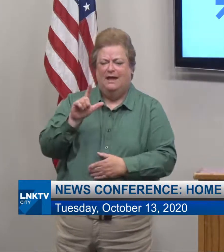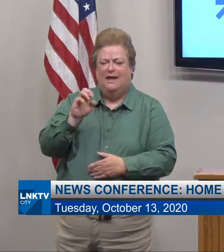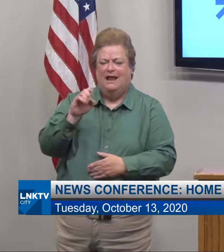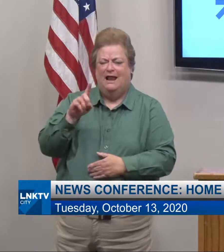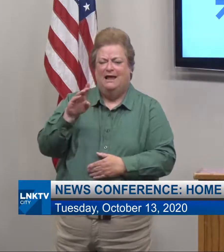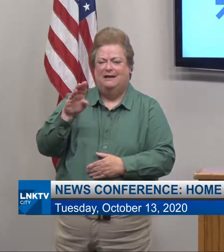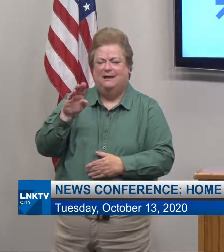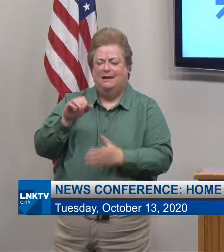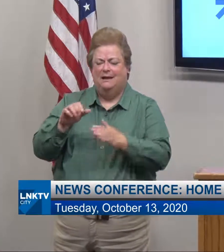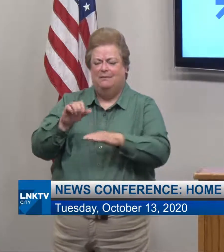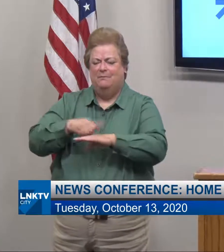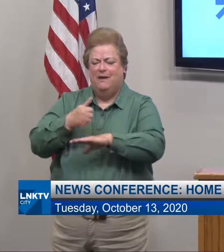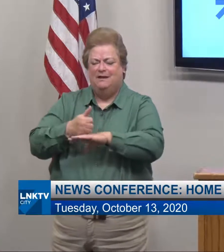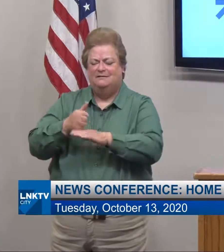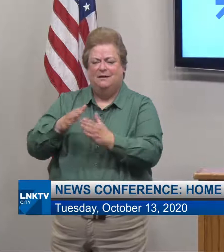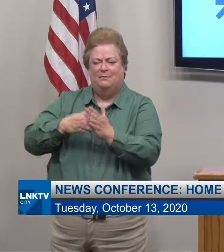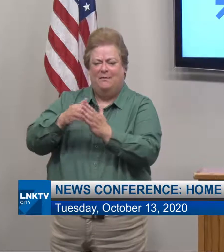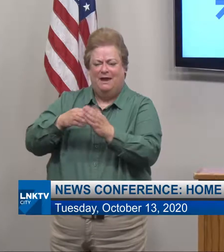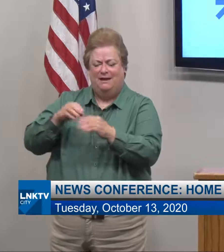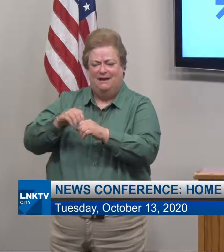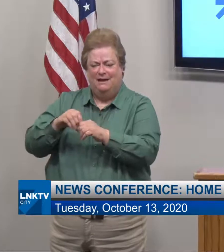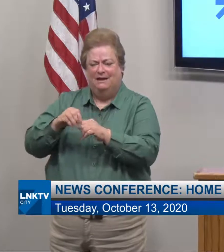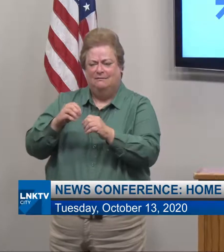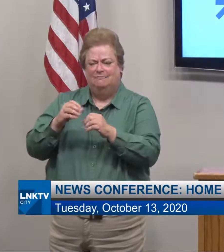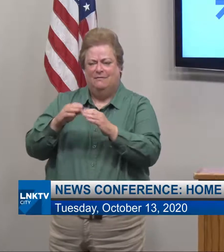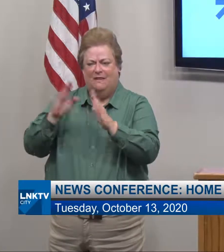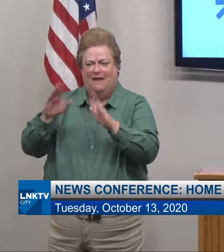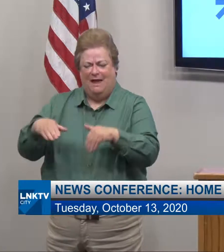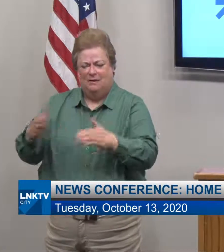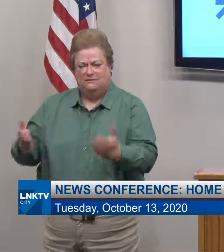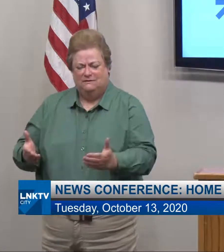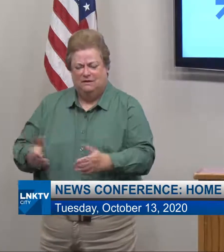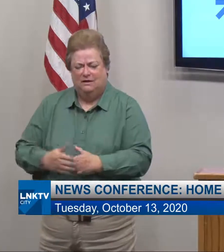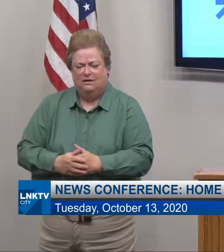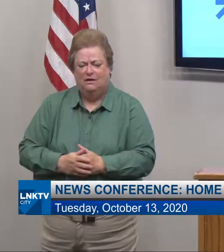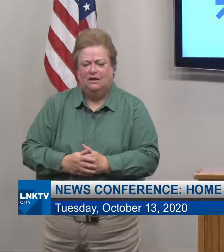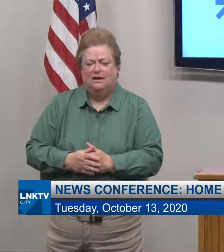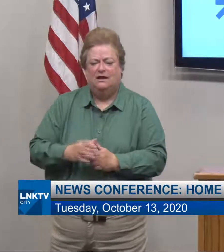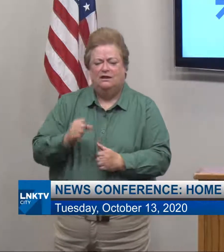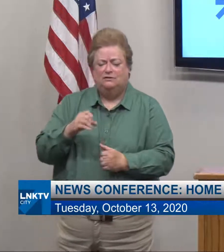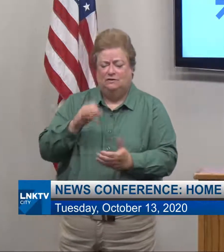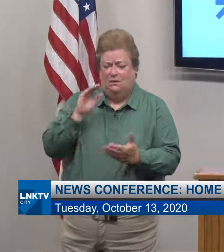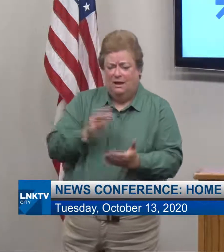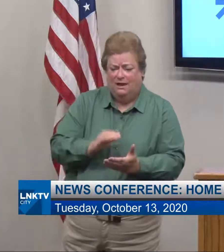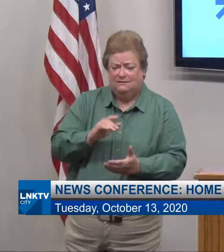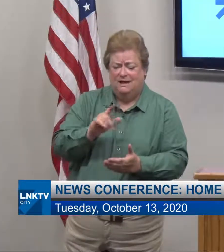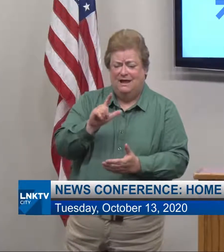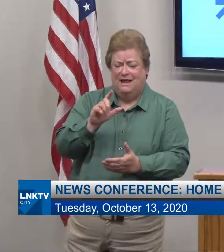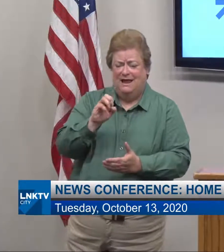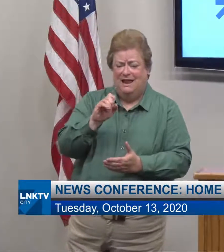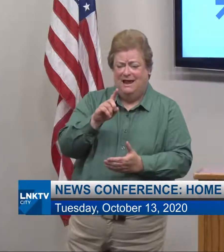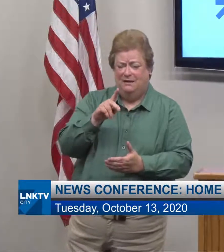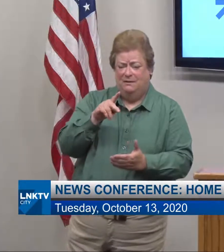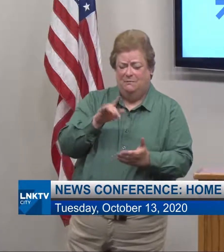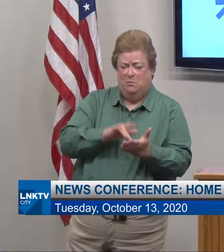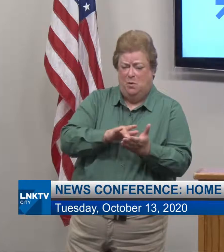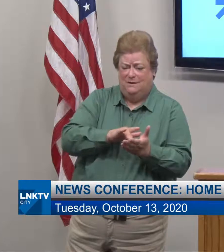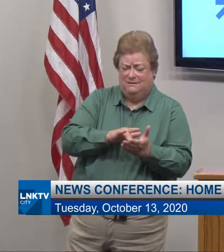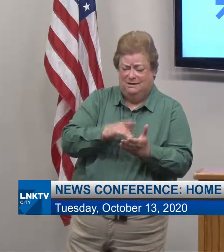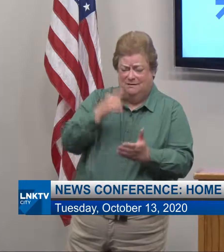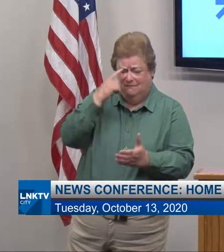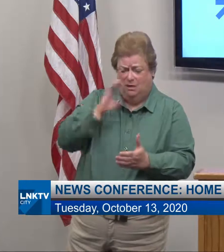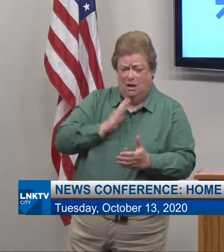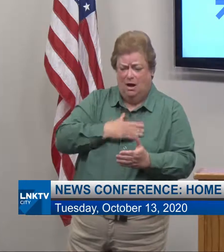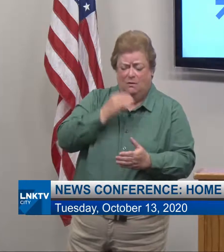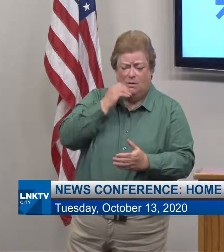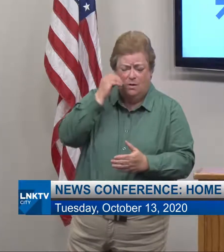to address identified lead hazards. Mitigating the risk of lead poisoning is important work as we seek to create